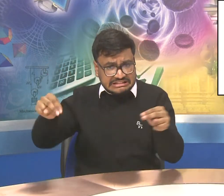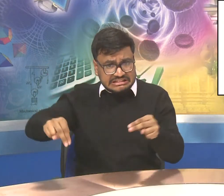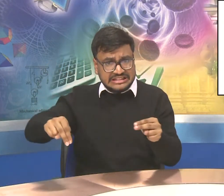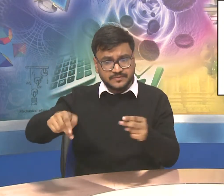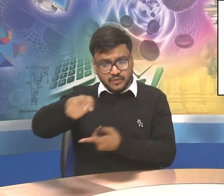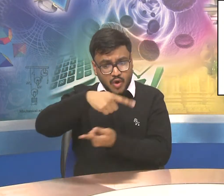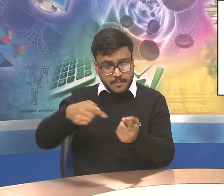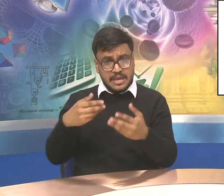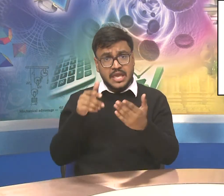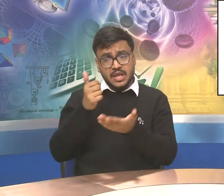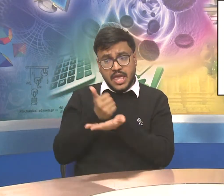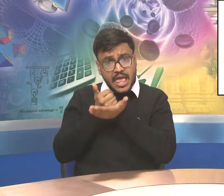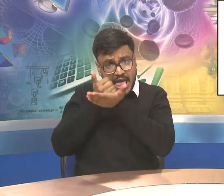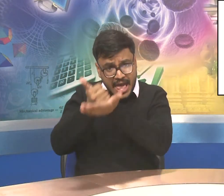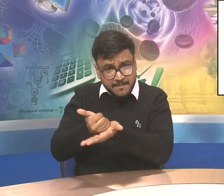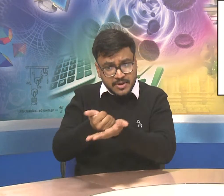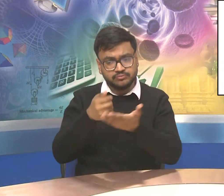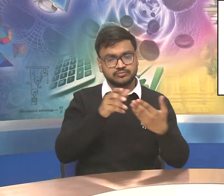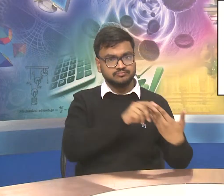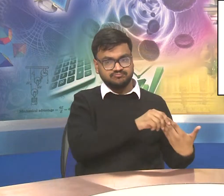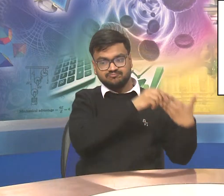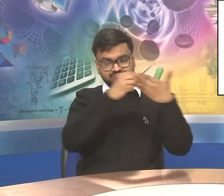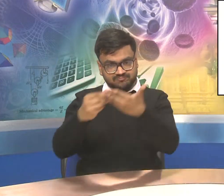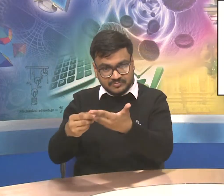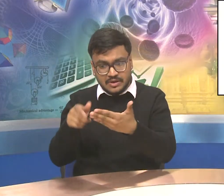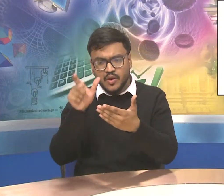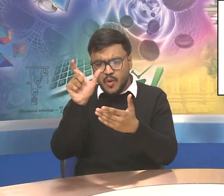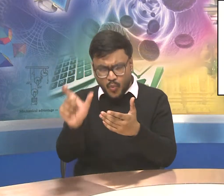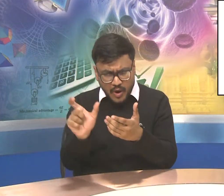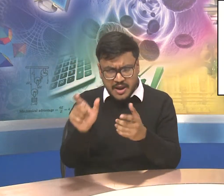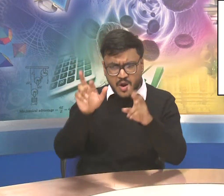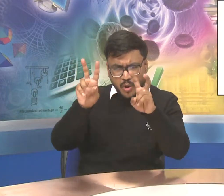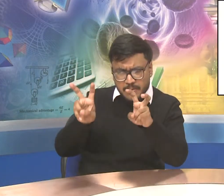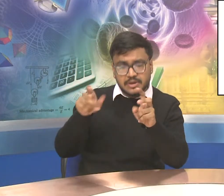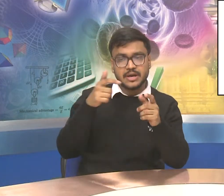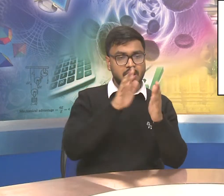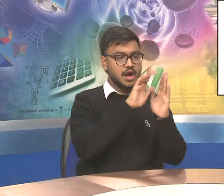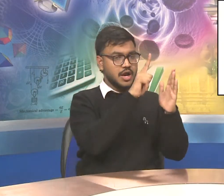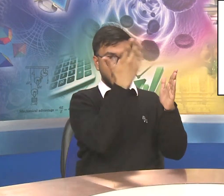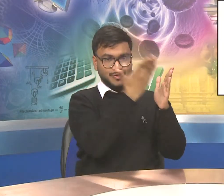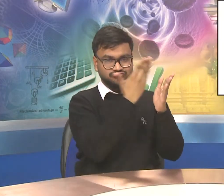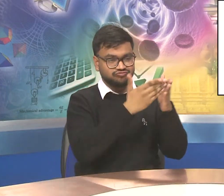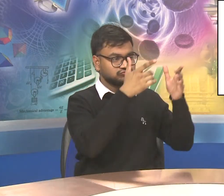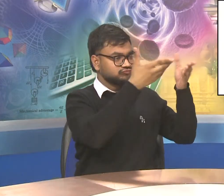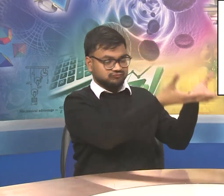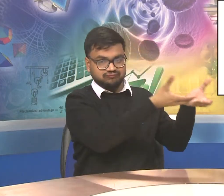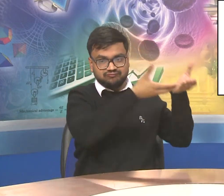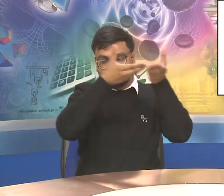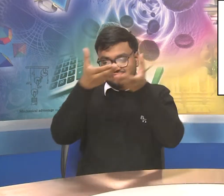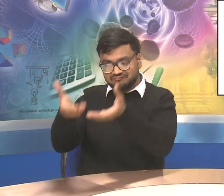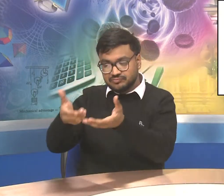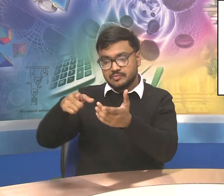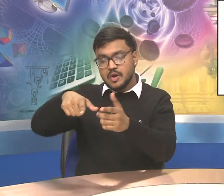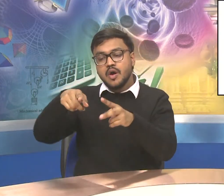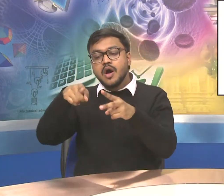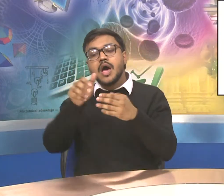Assistant is type of help giving to the needed person or guiding to the